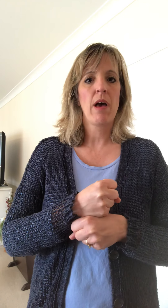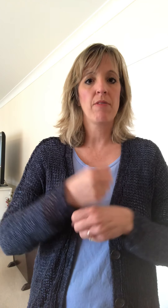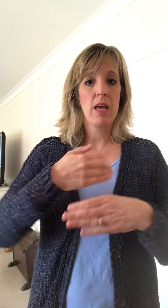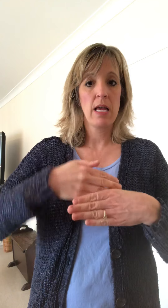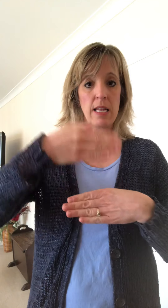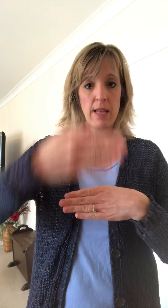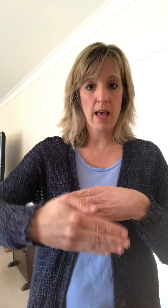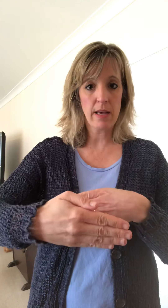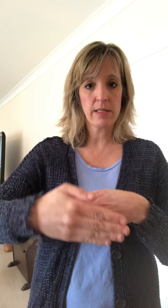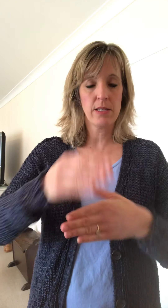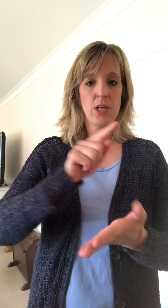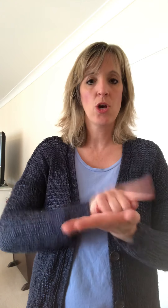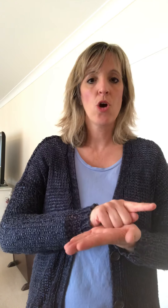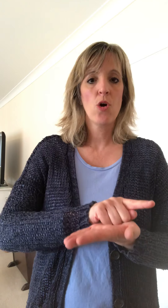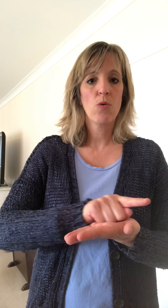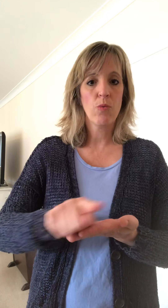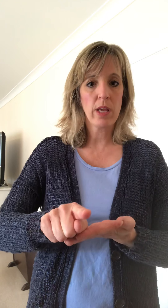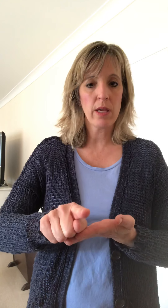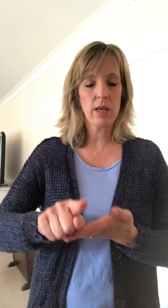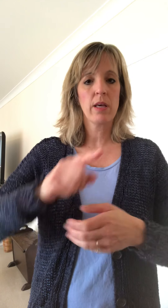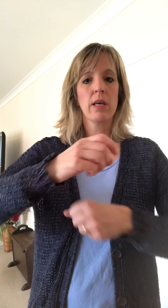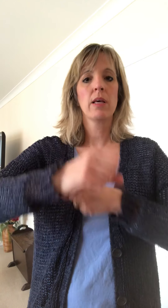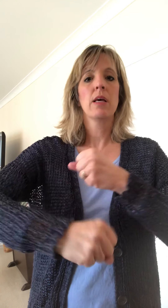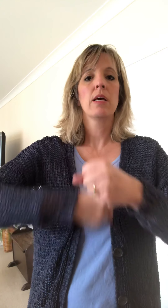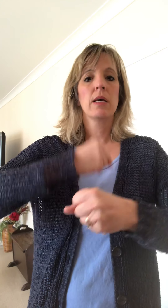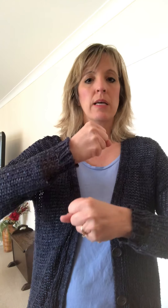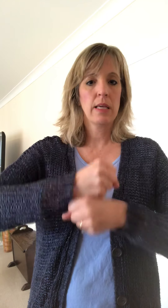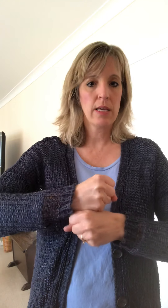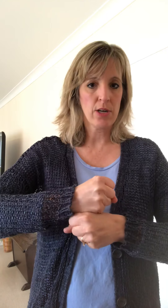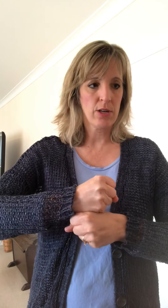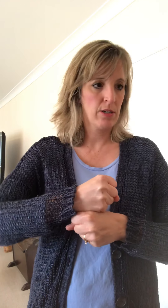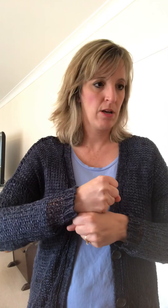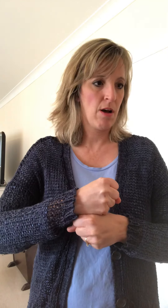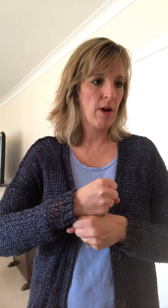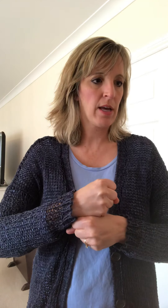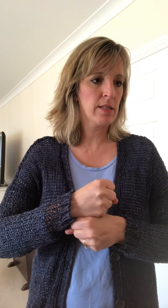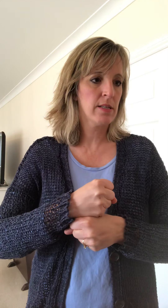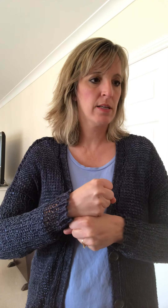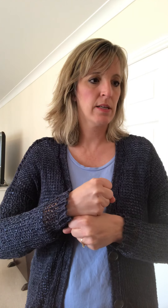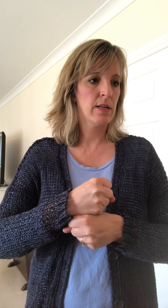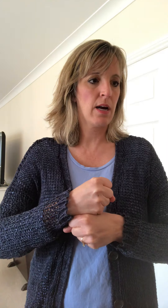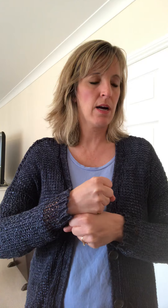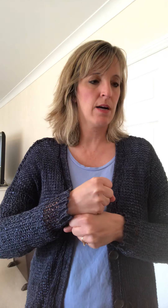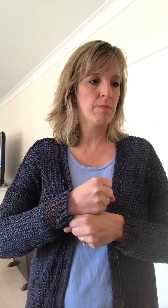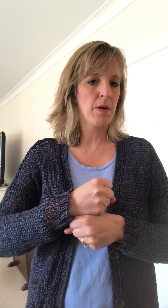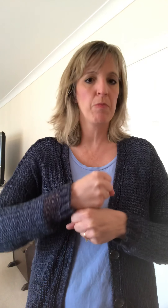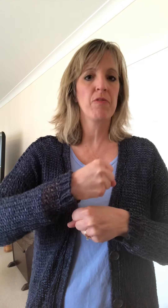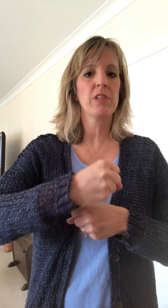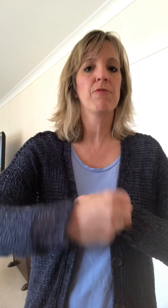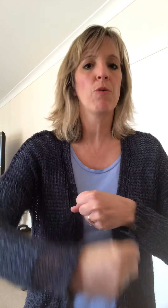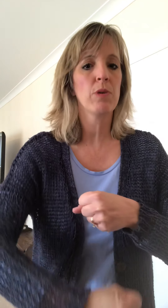have next, week, year. All right. And move it